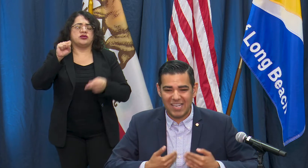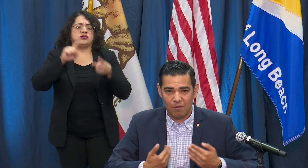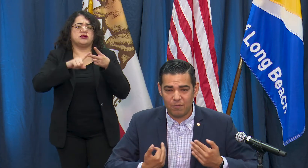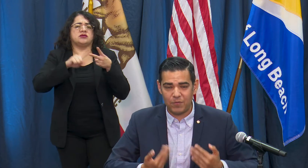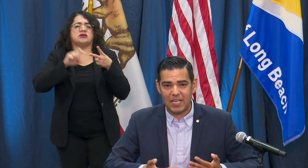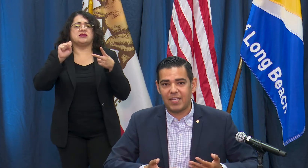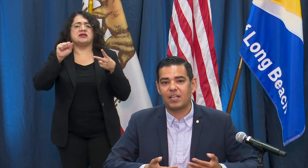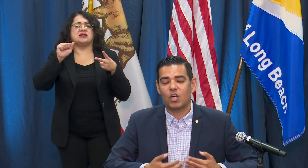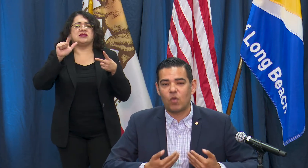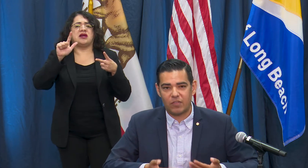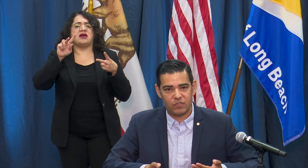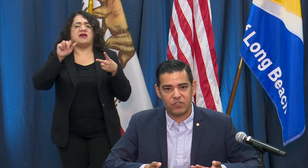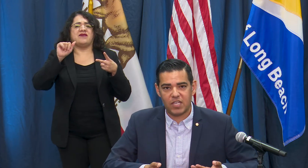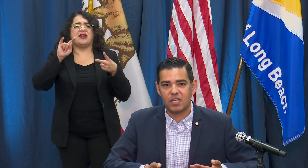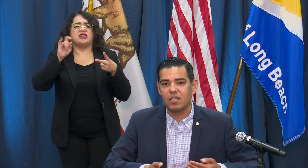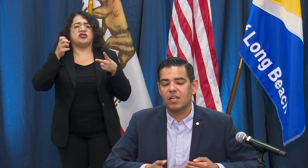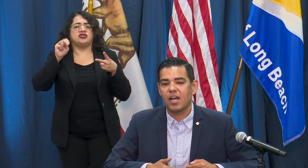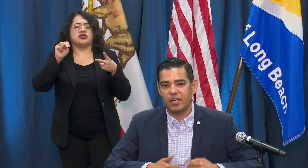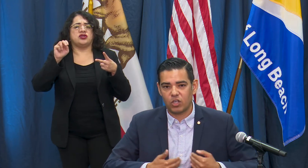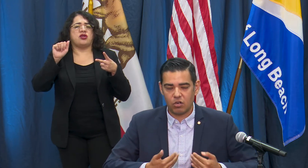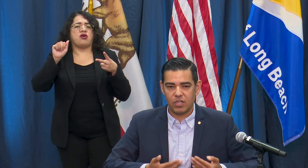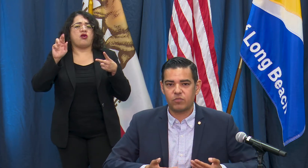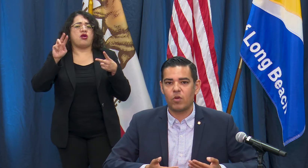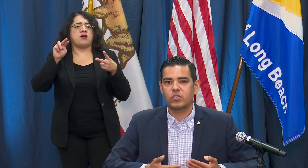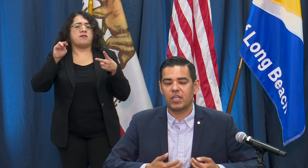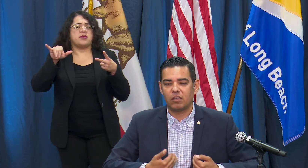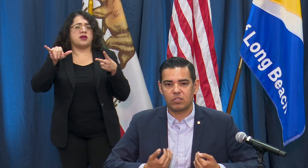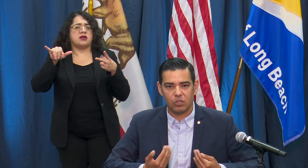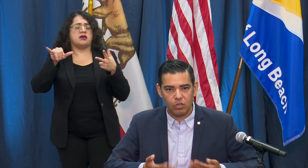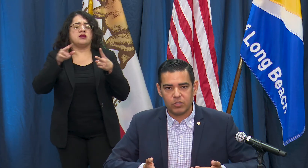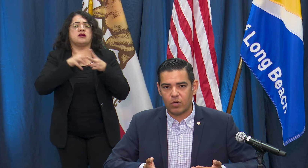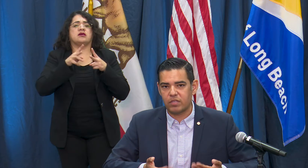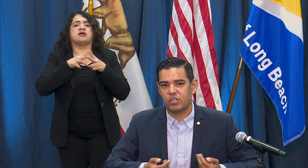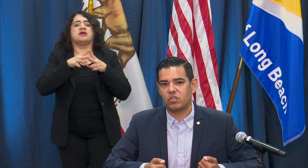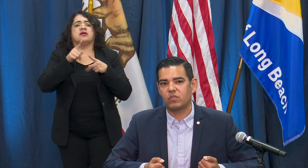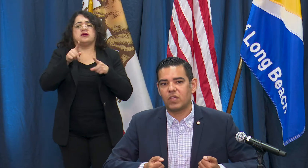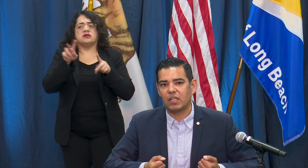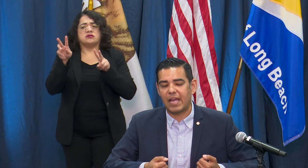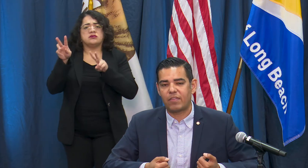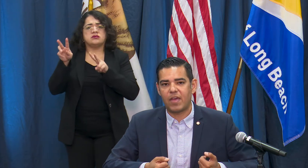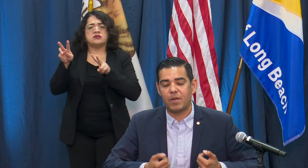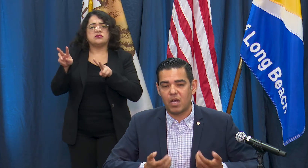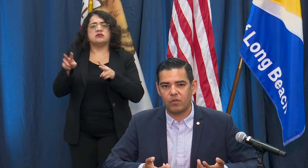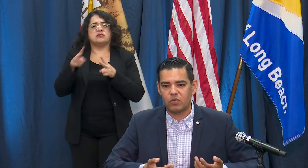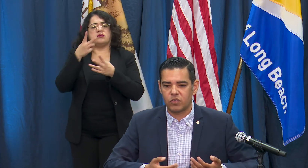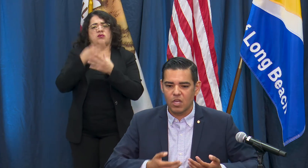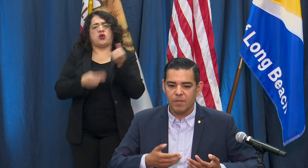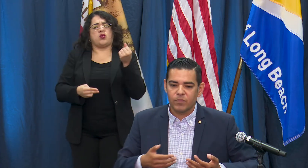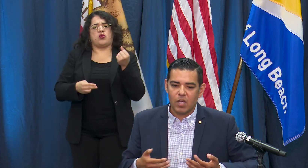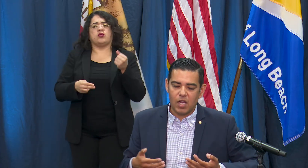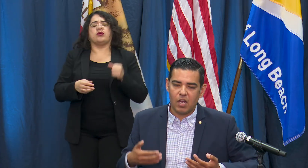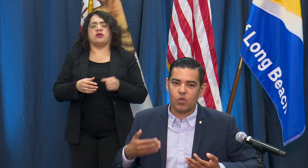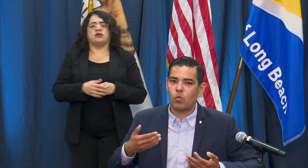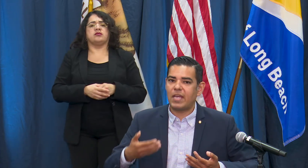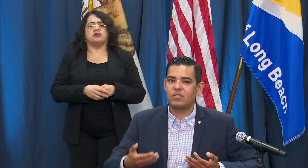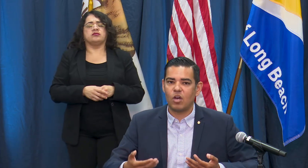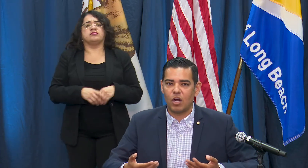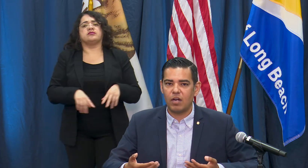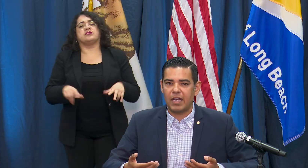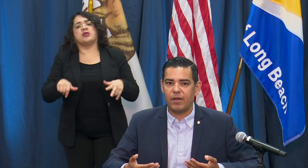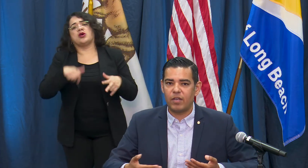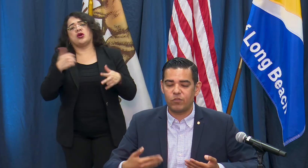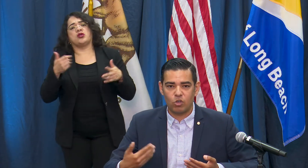that are right now feeding across the city. I'd encourage folks to look to organizations like them and others. Other